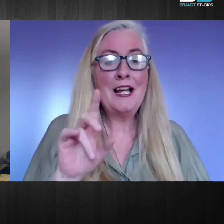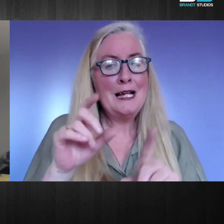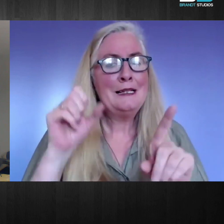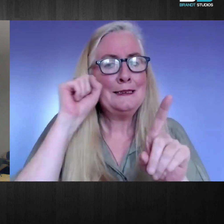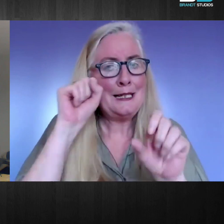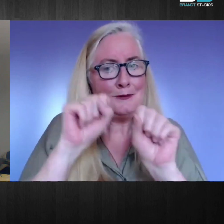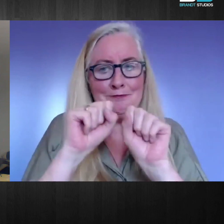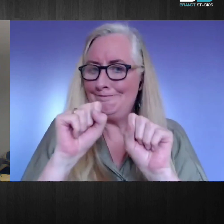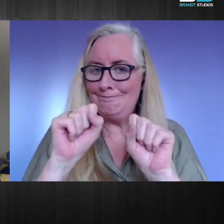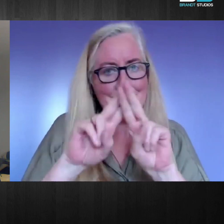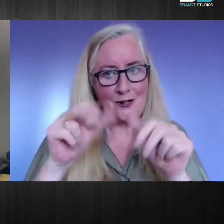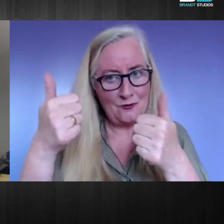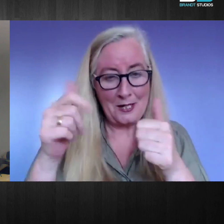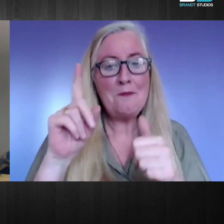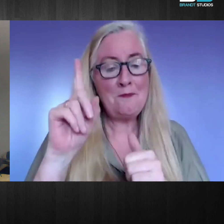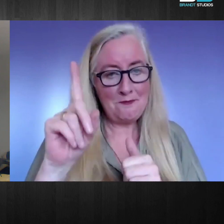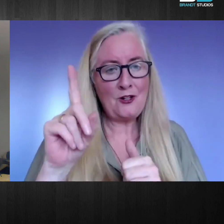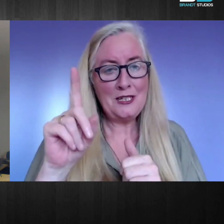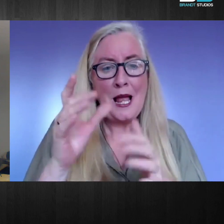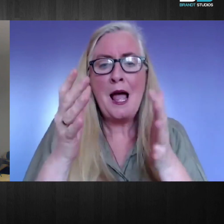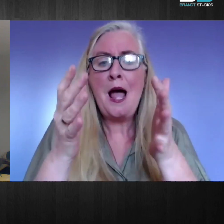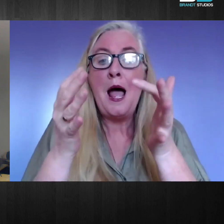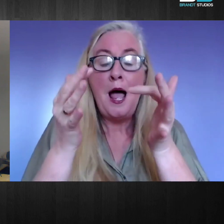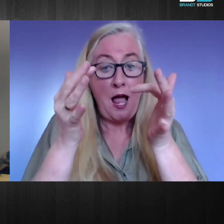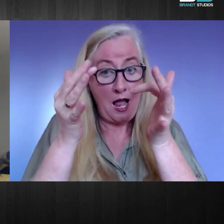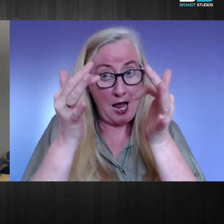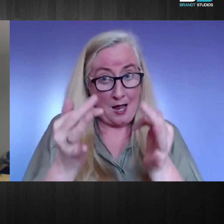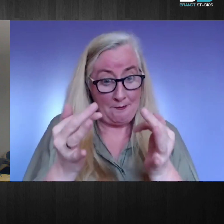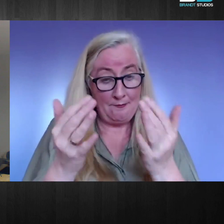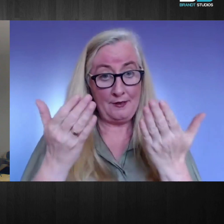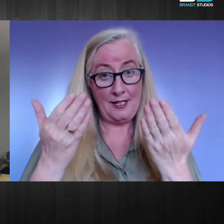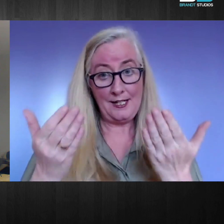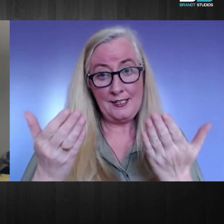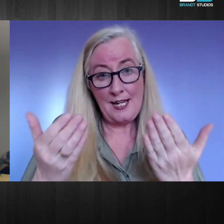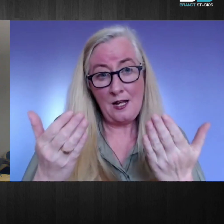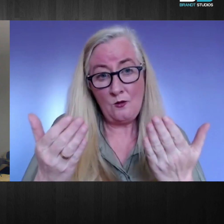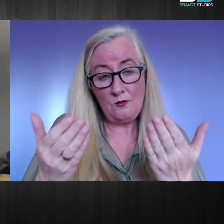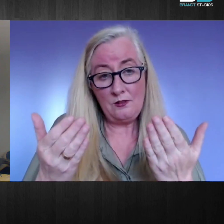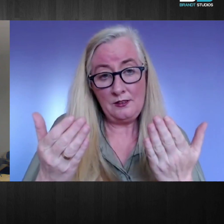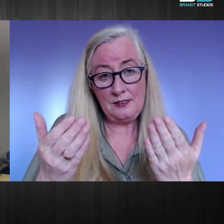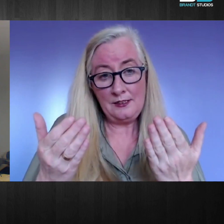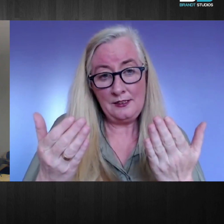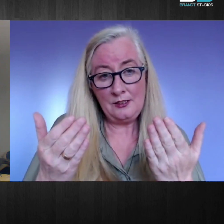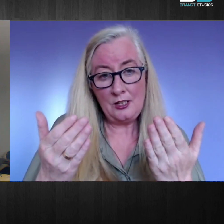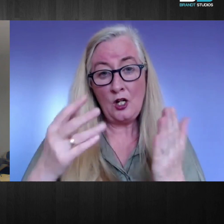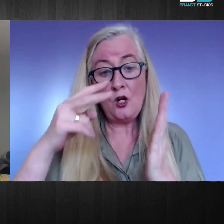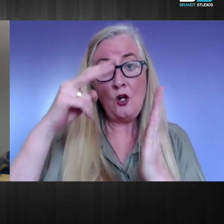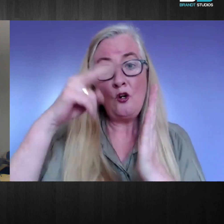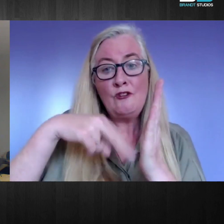There's definitely a push towards, I think, an idea that reading fiction is in some way childish, and